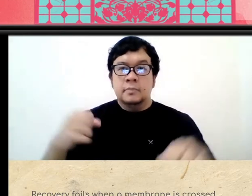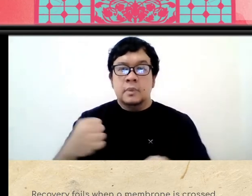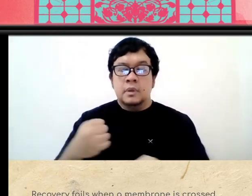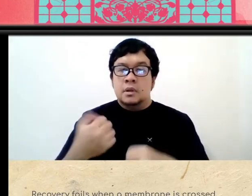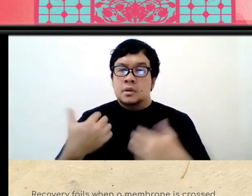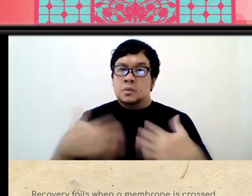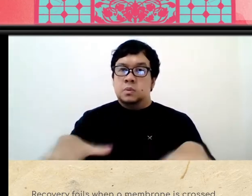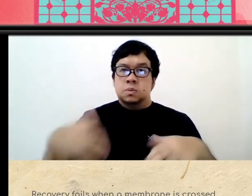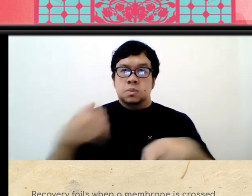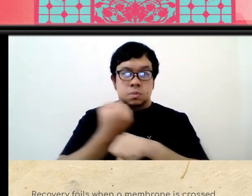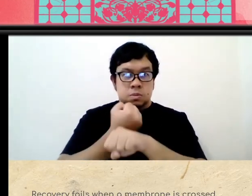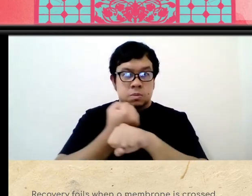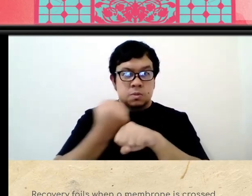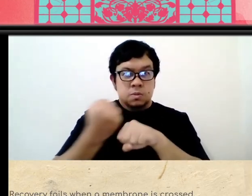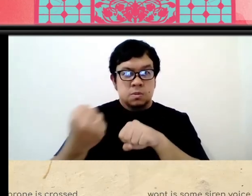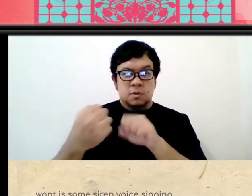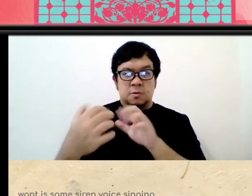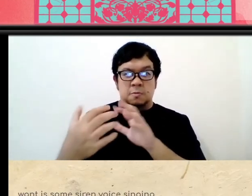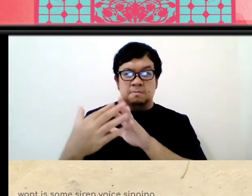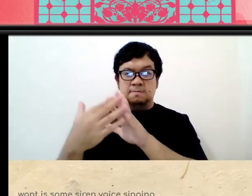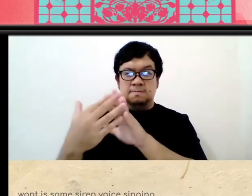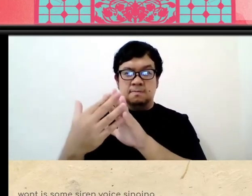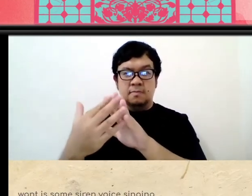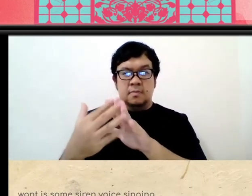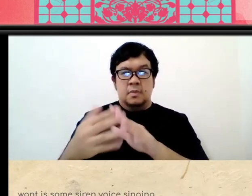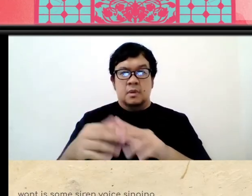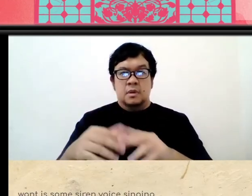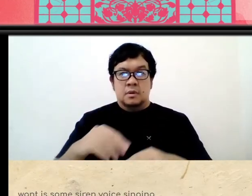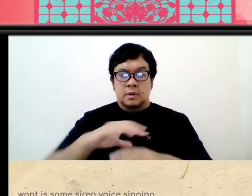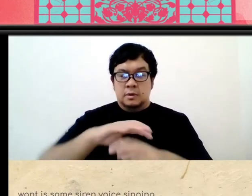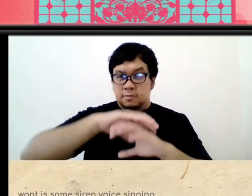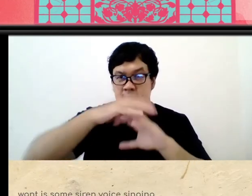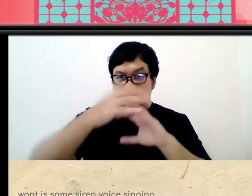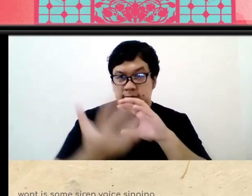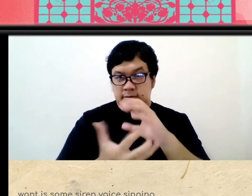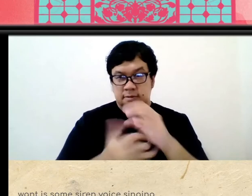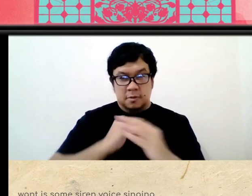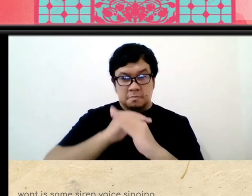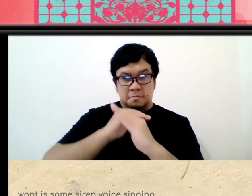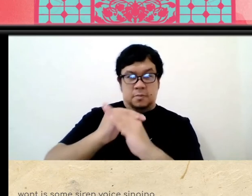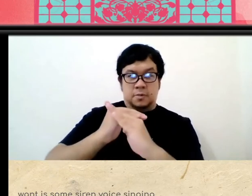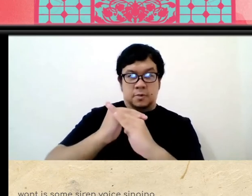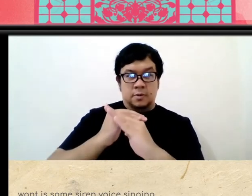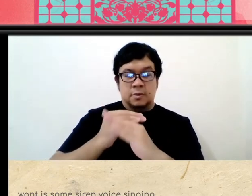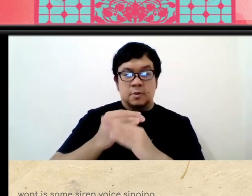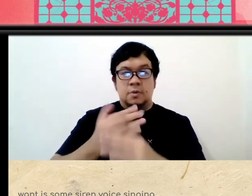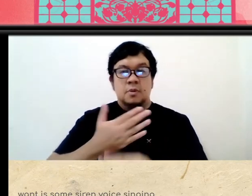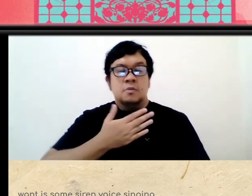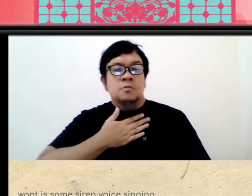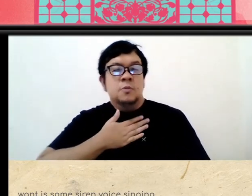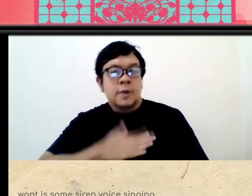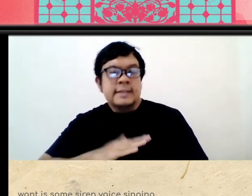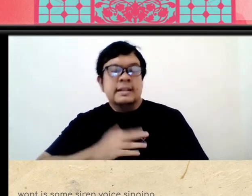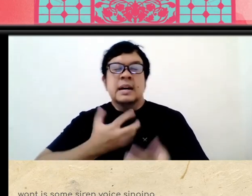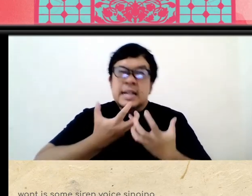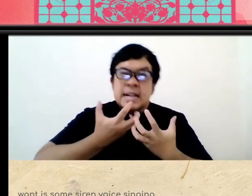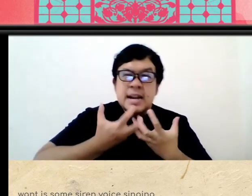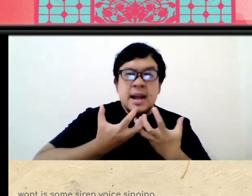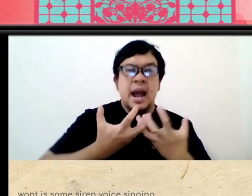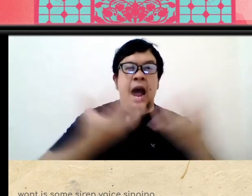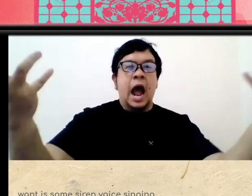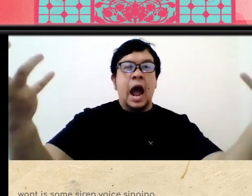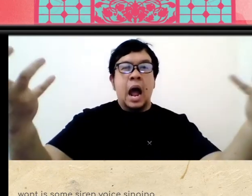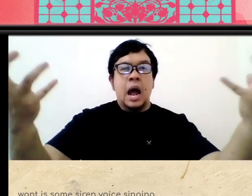they want. All you want is some siren voice singing this homecoming by any other name.